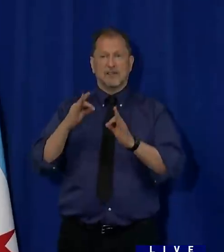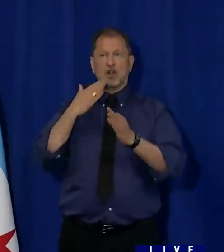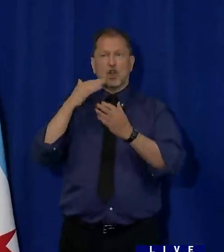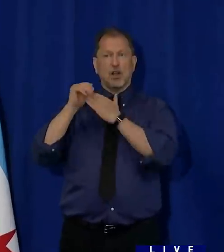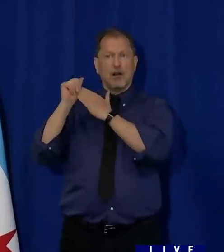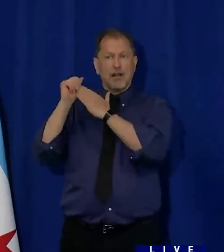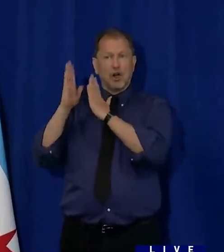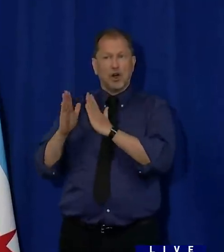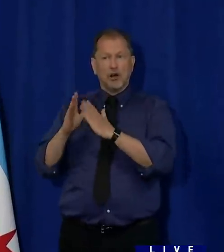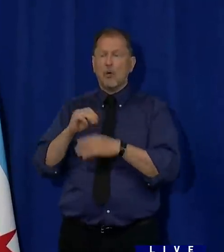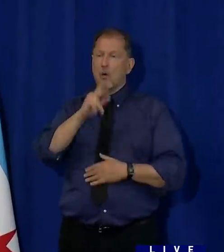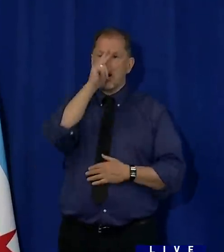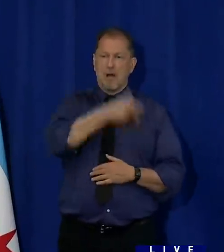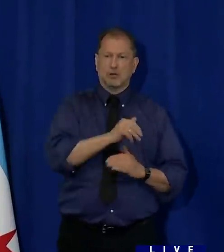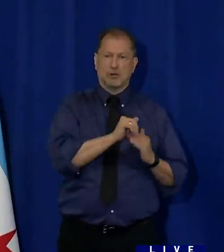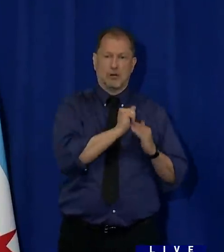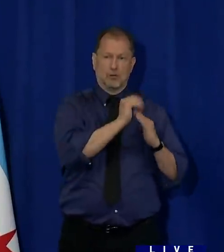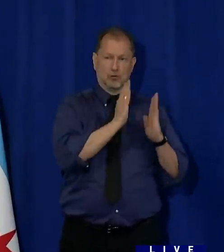always.